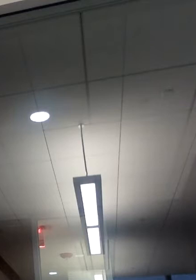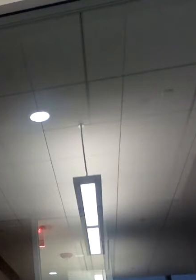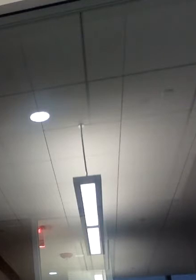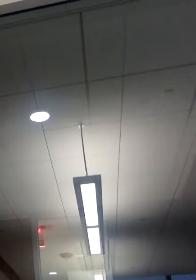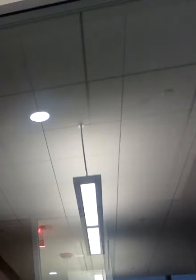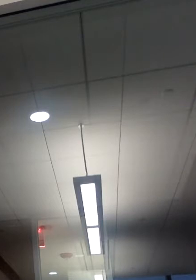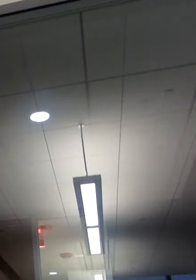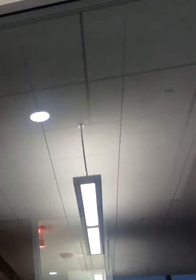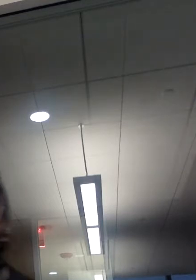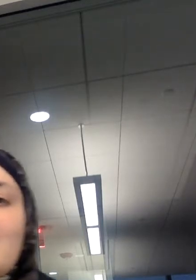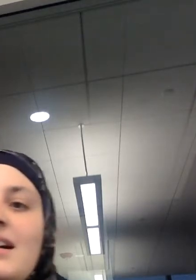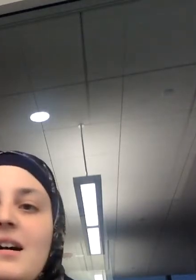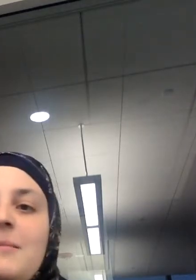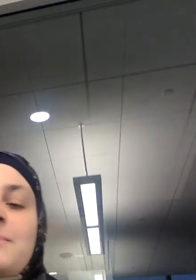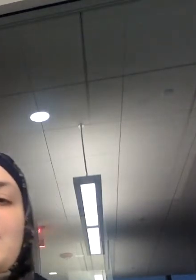Okay.